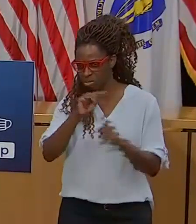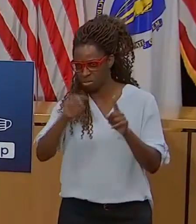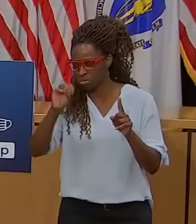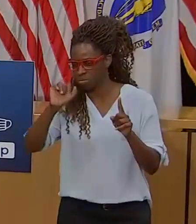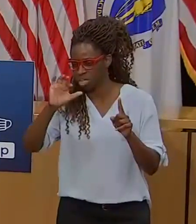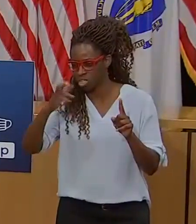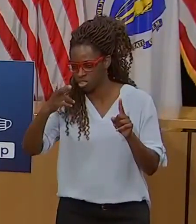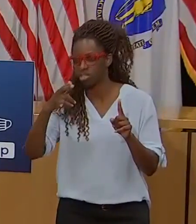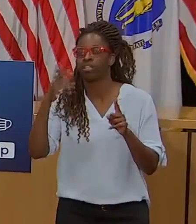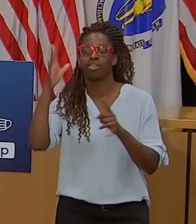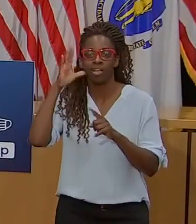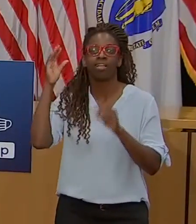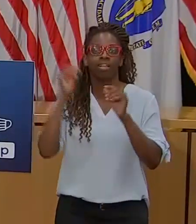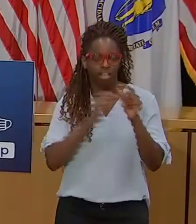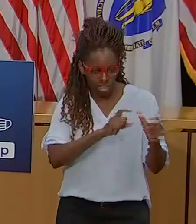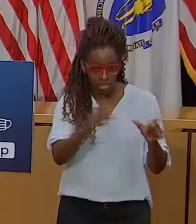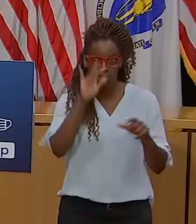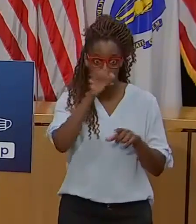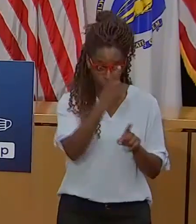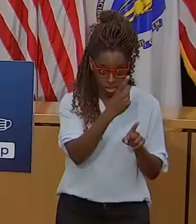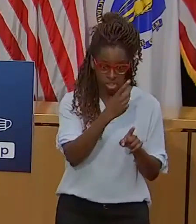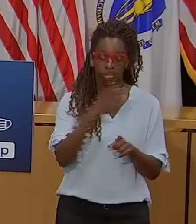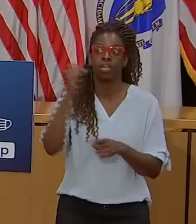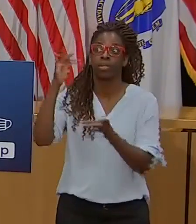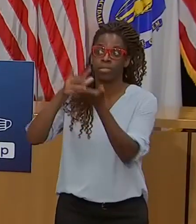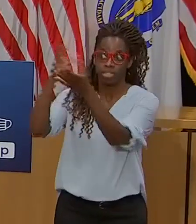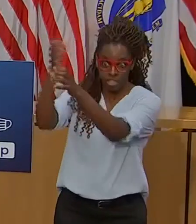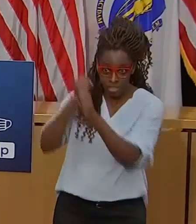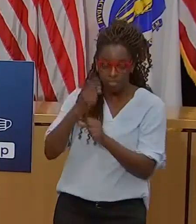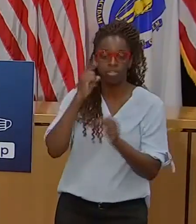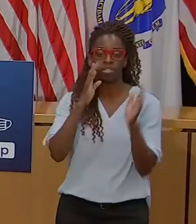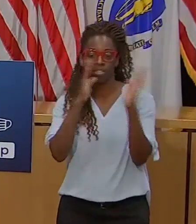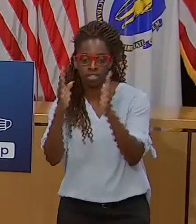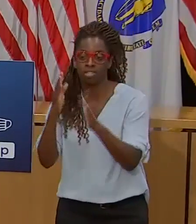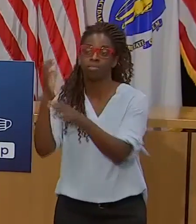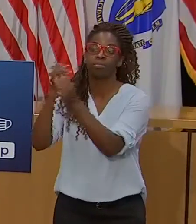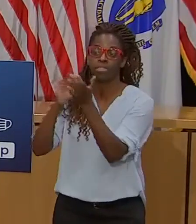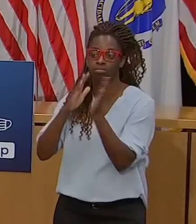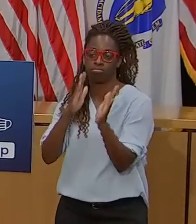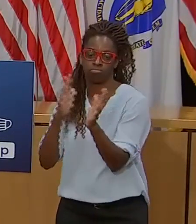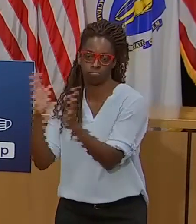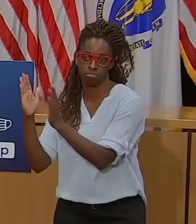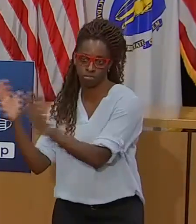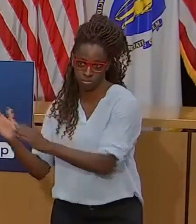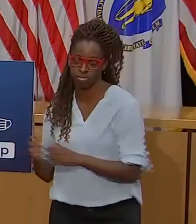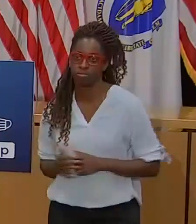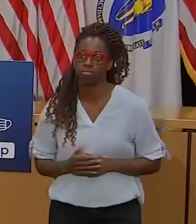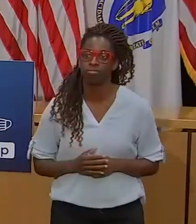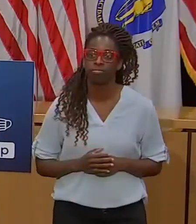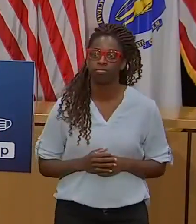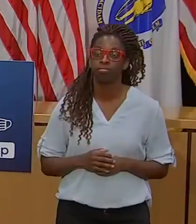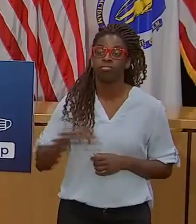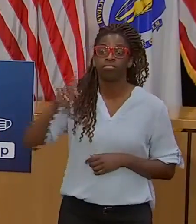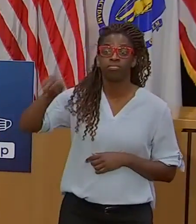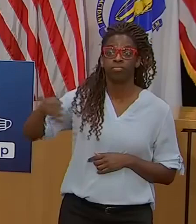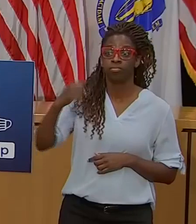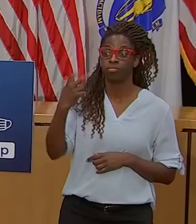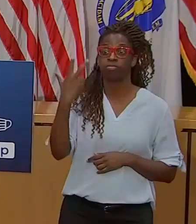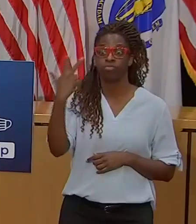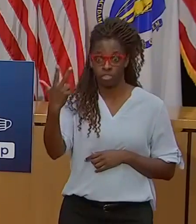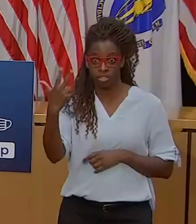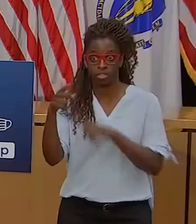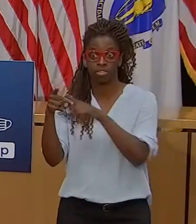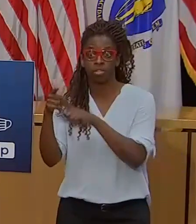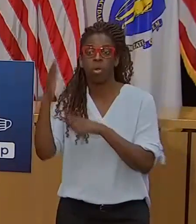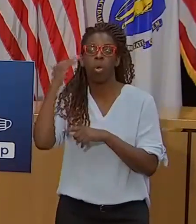younger and healthier people later in the spring, with an approximate goal of starting in April. As the vaccine